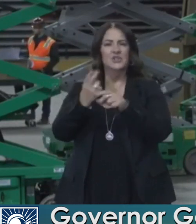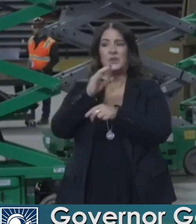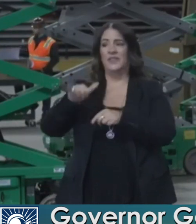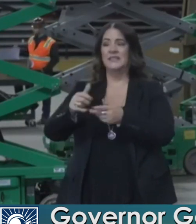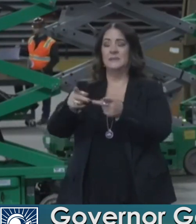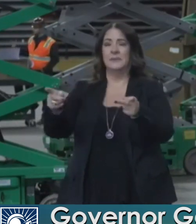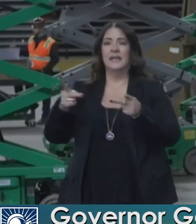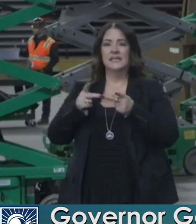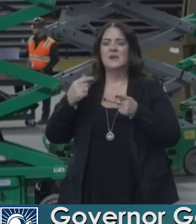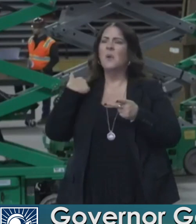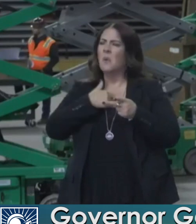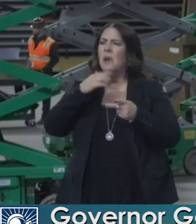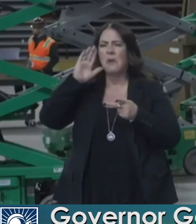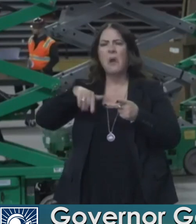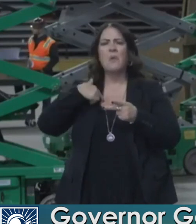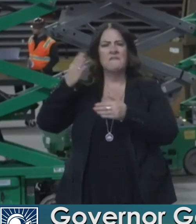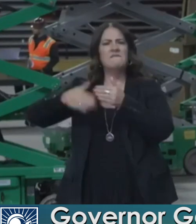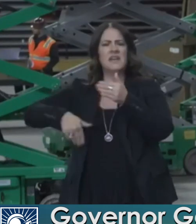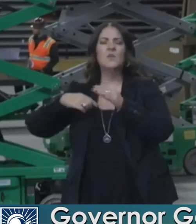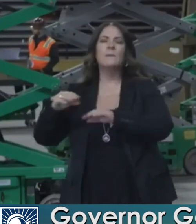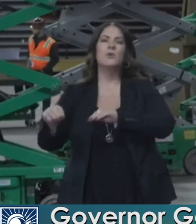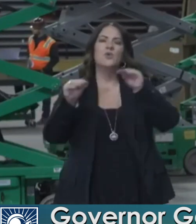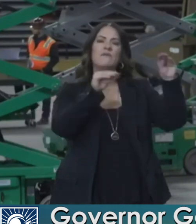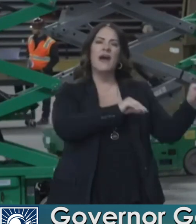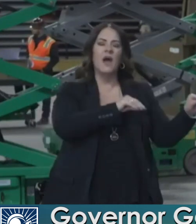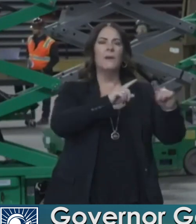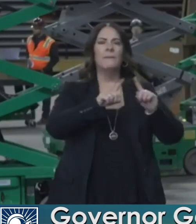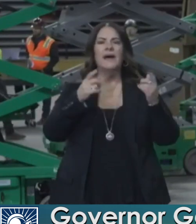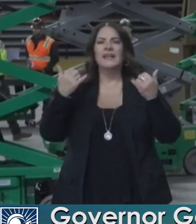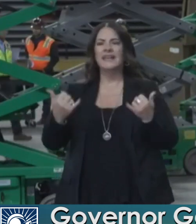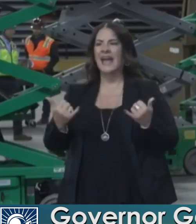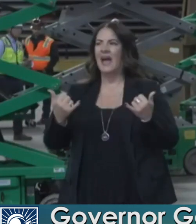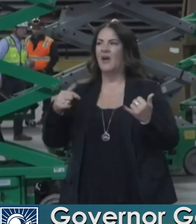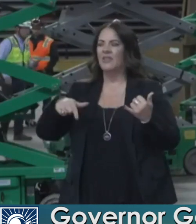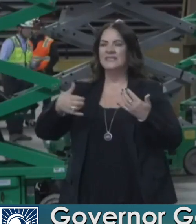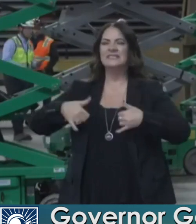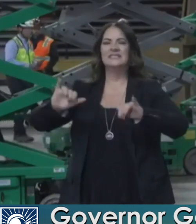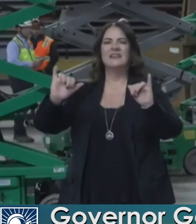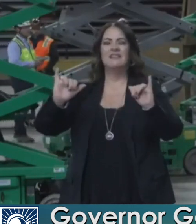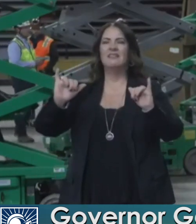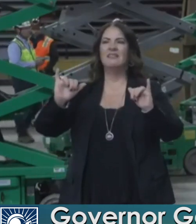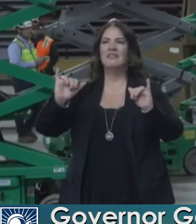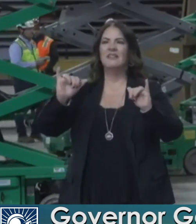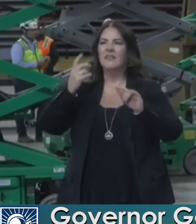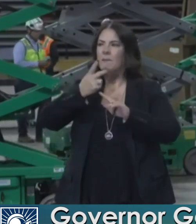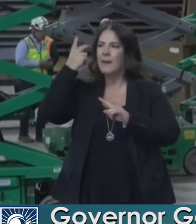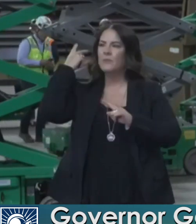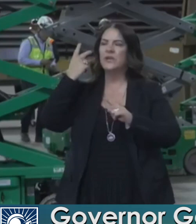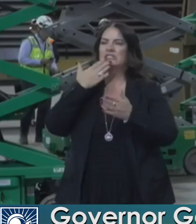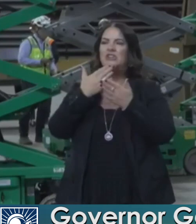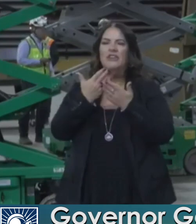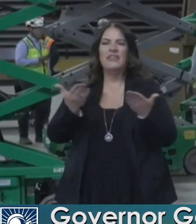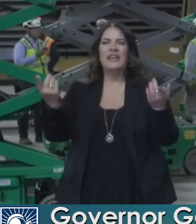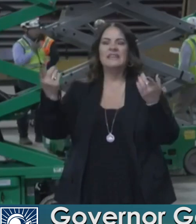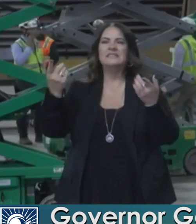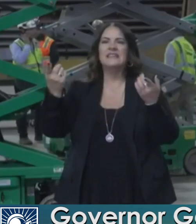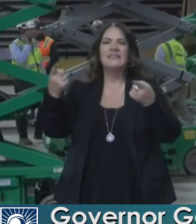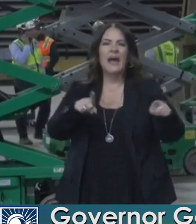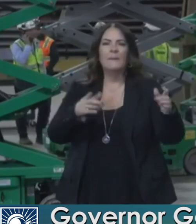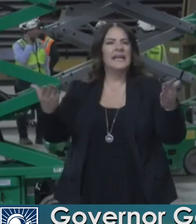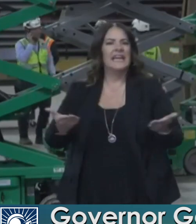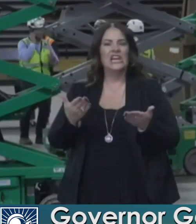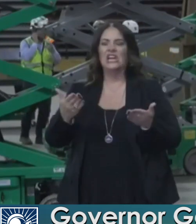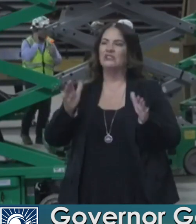with this arena when we moved out, but in fact the arena still lives on, and hopefully it'll play its